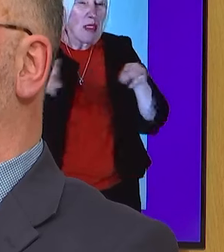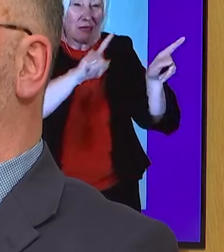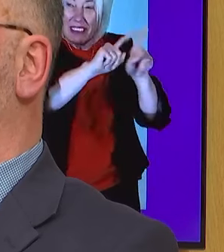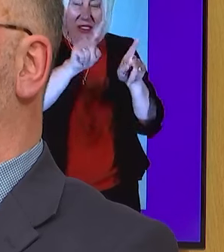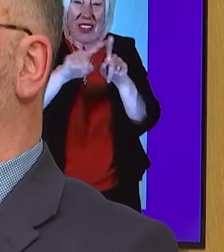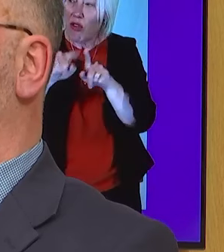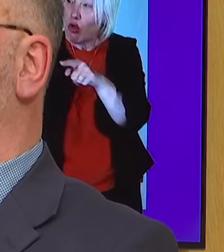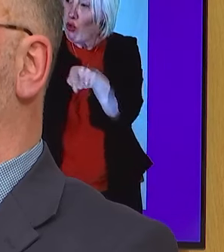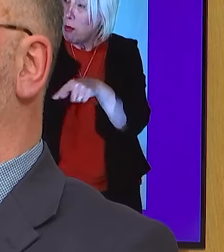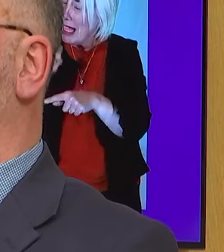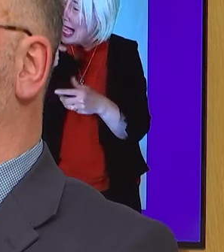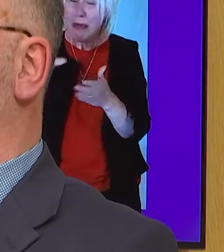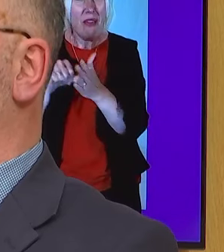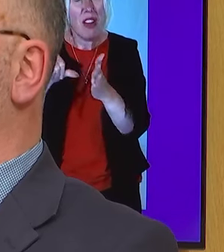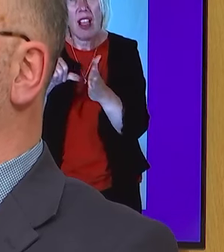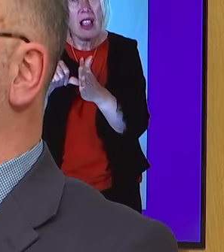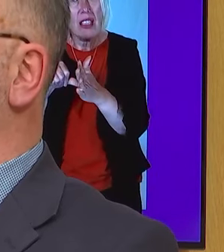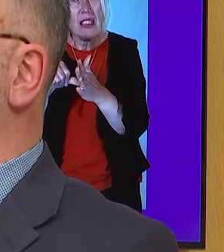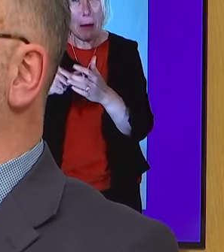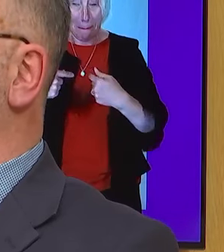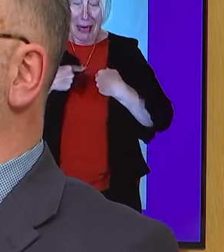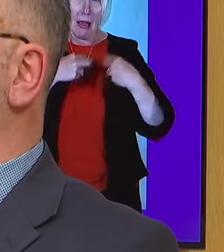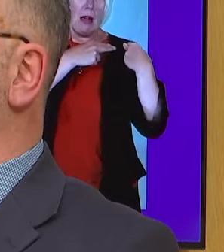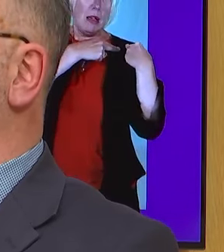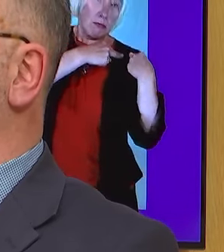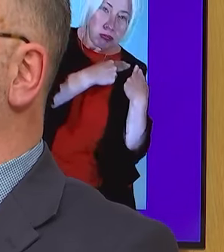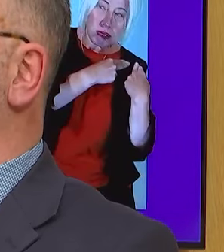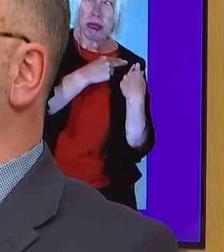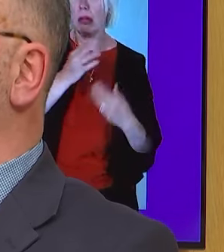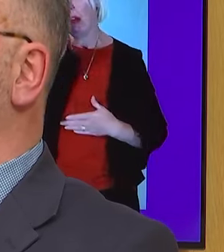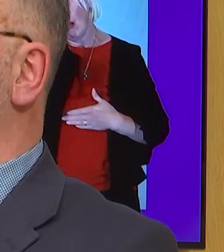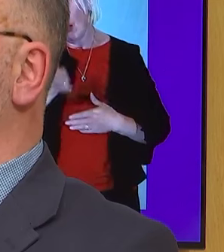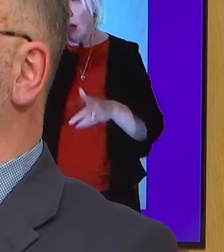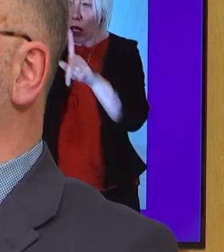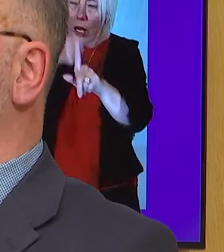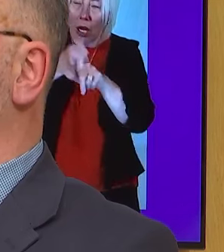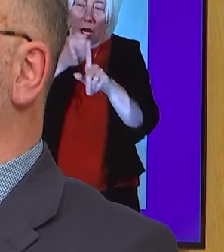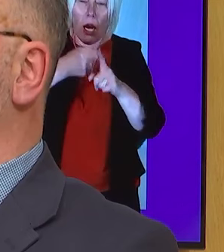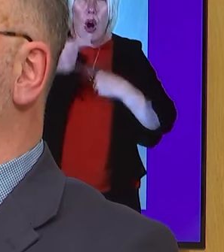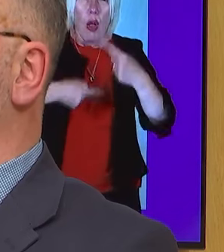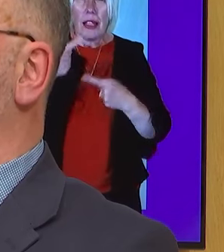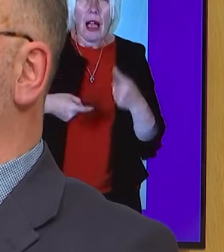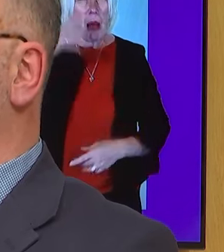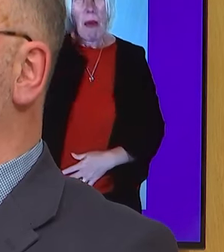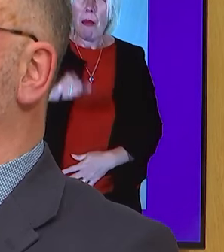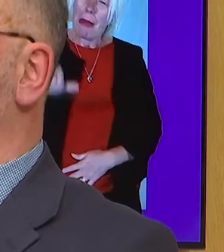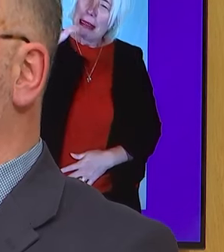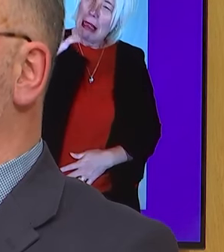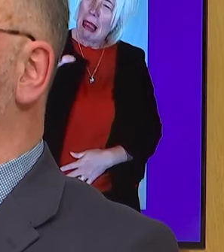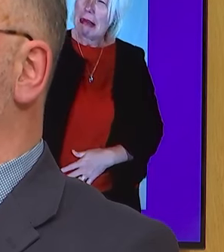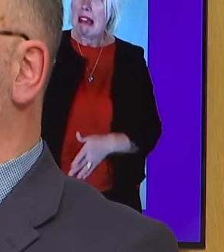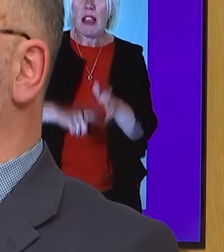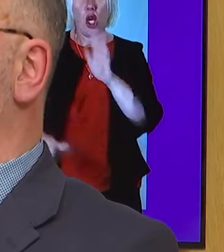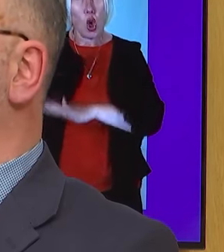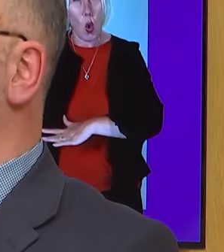it can be difficult to be the person that goes out and fights. And I remember about 6 or 7 years ago, an MSP at the